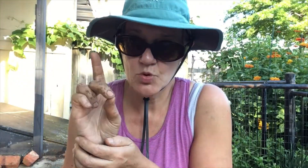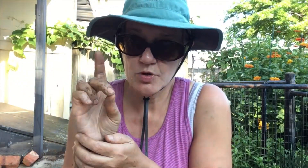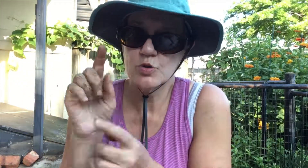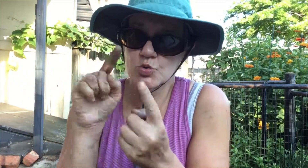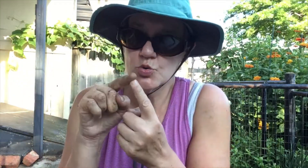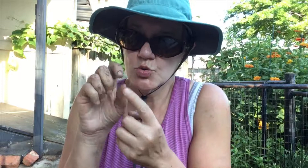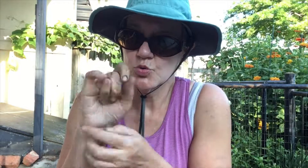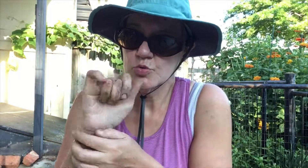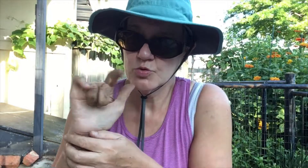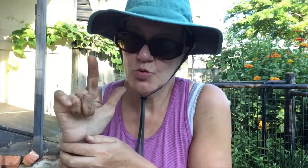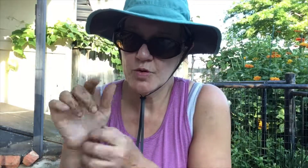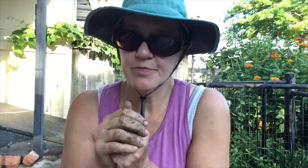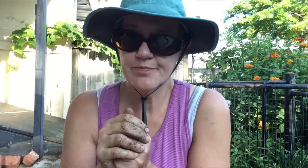the soil.